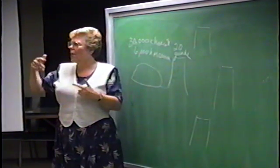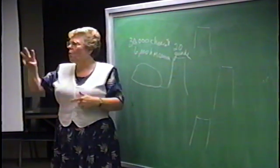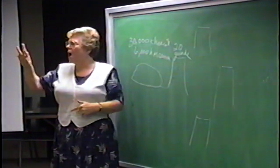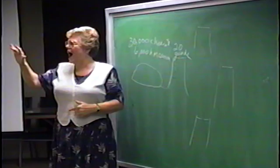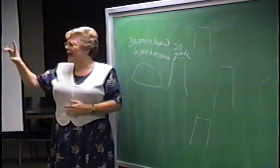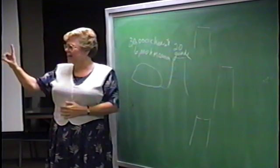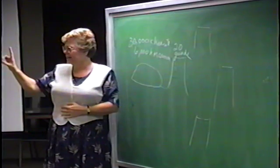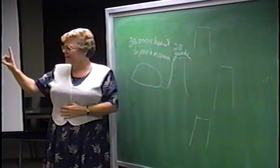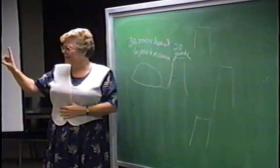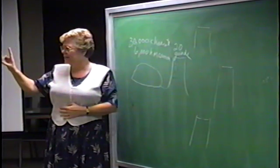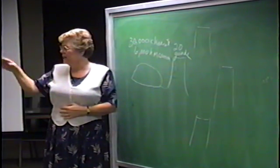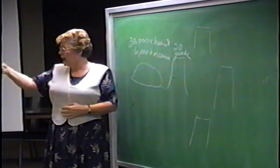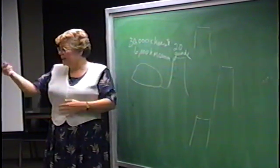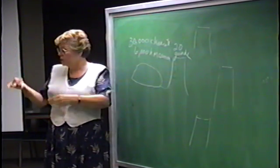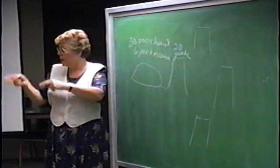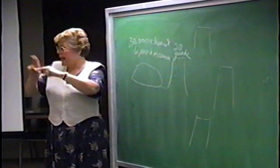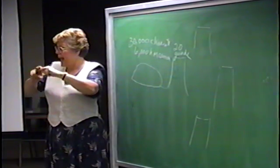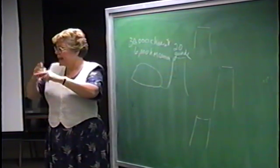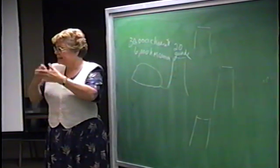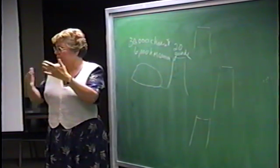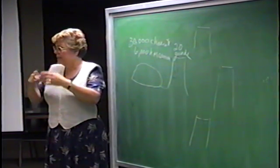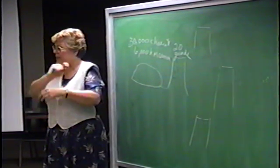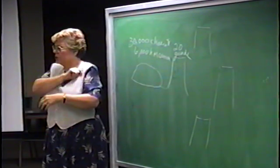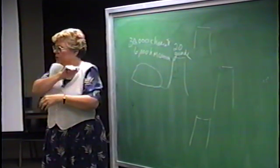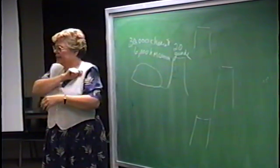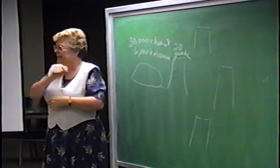went wild. If you want to ask something, tell me.